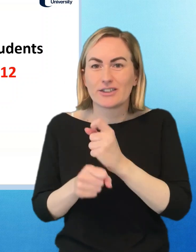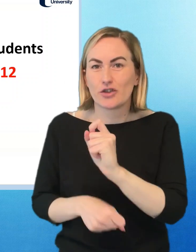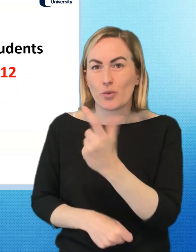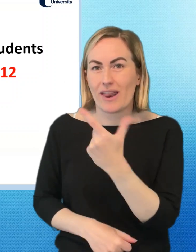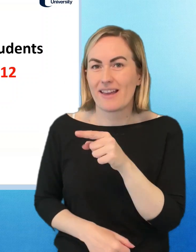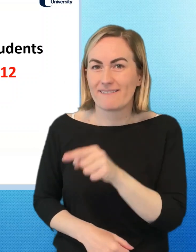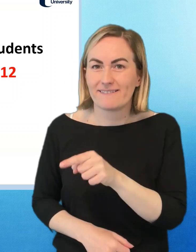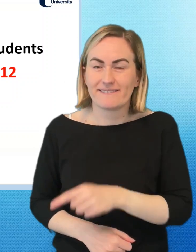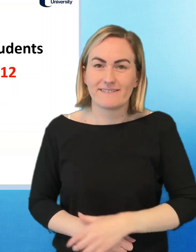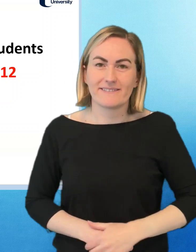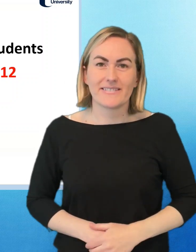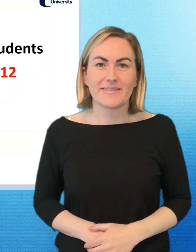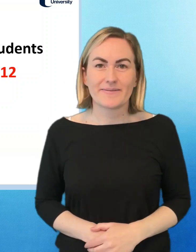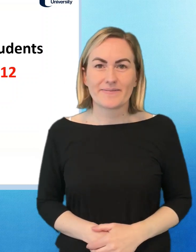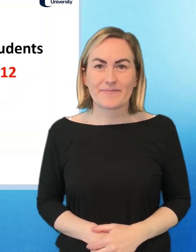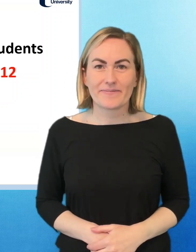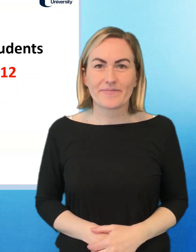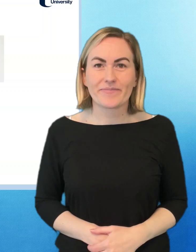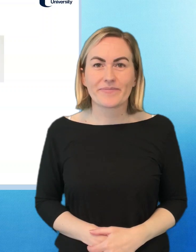to achieve SDG 12.